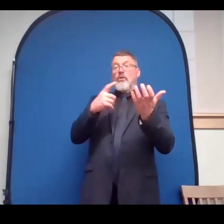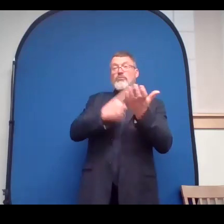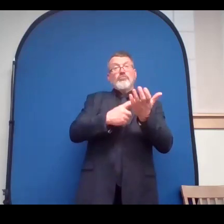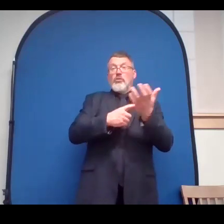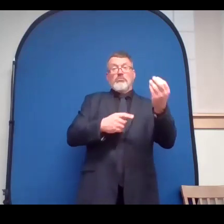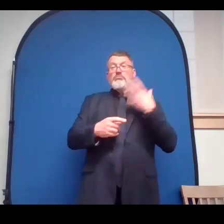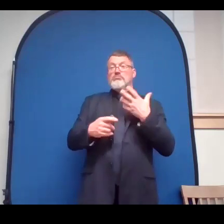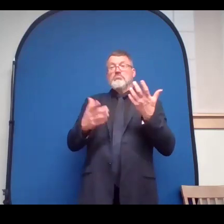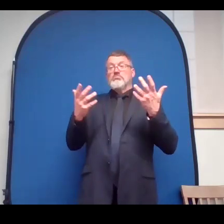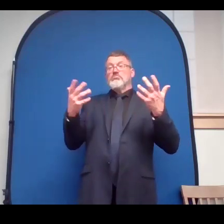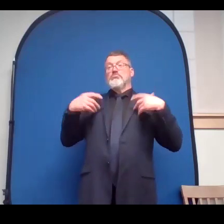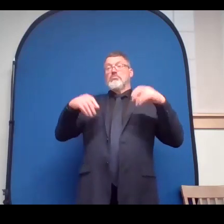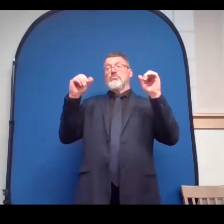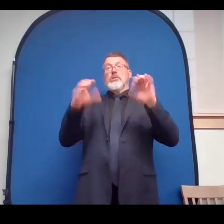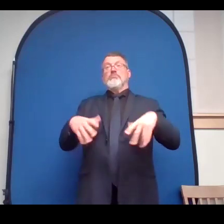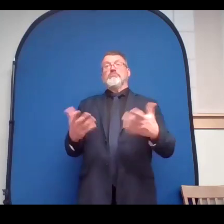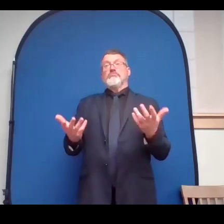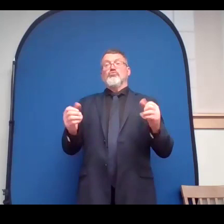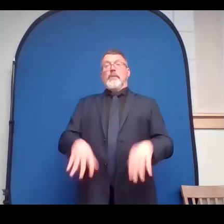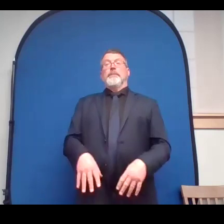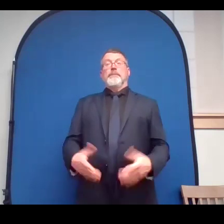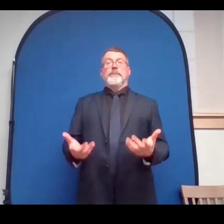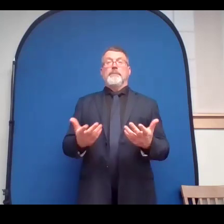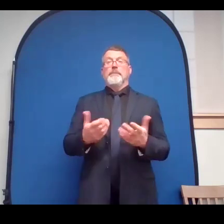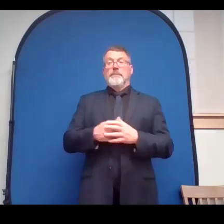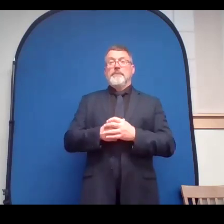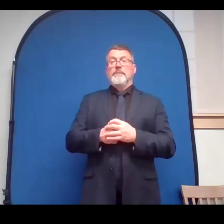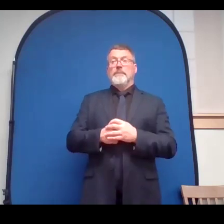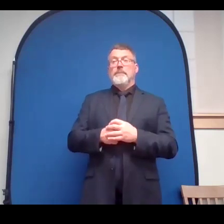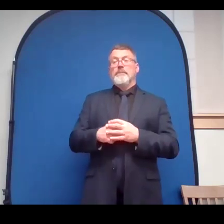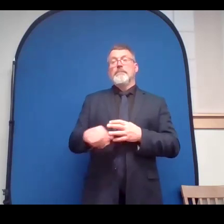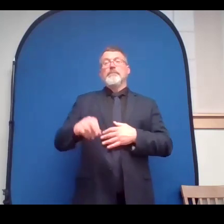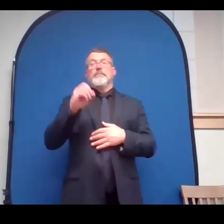Let me turn to May then. Did you learn that